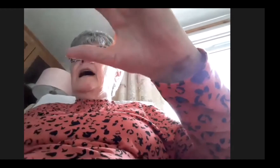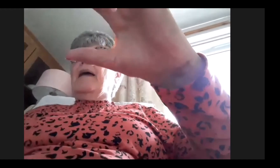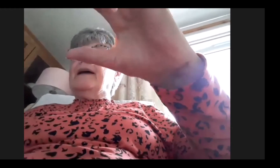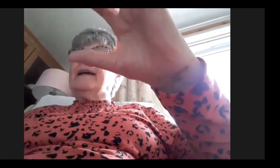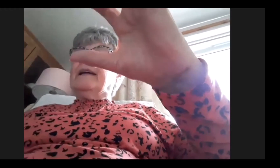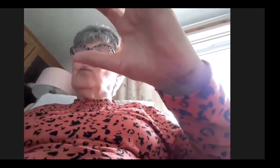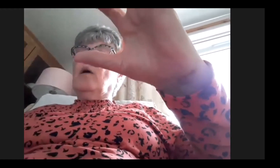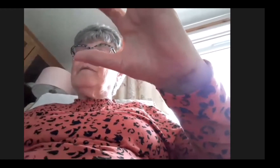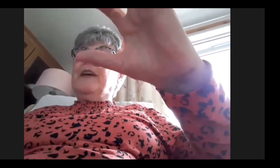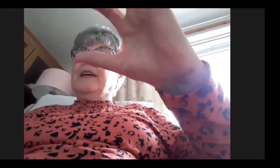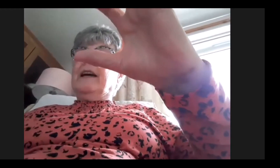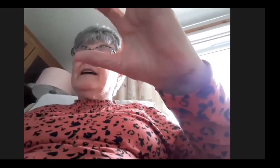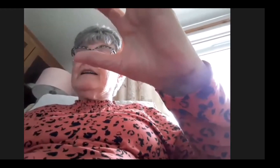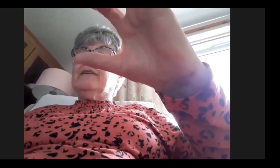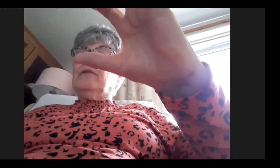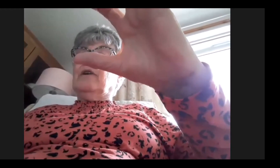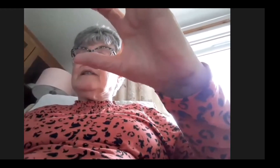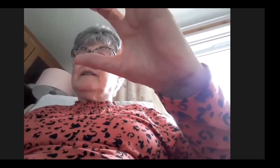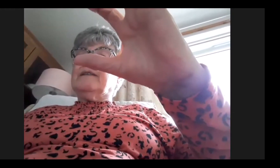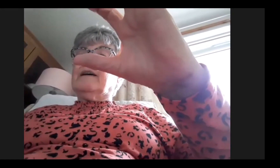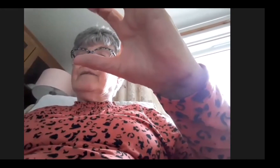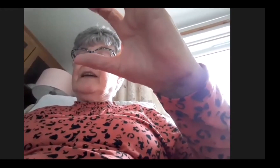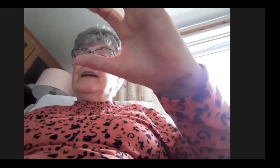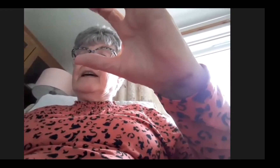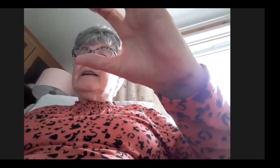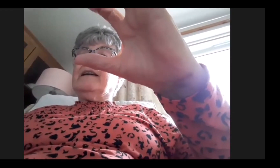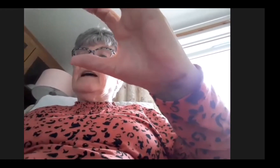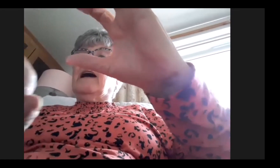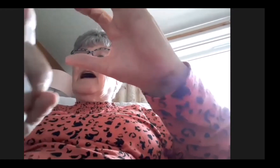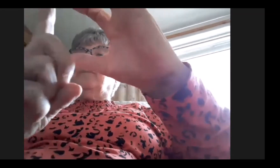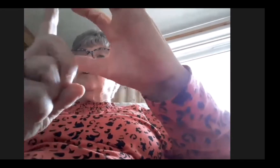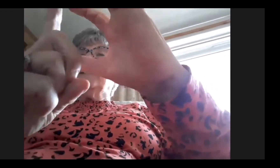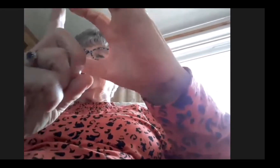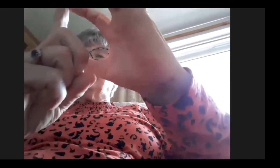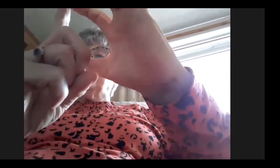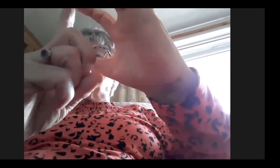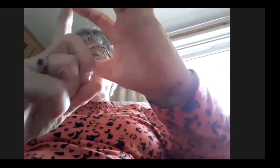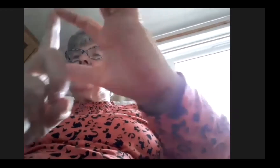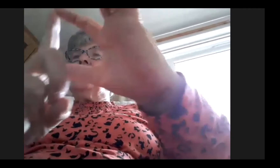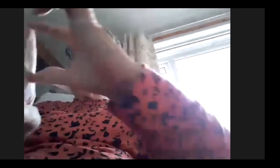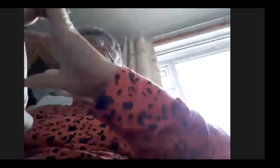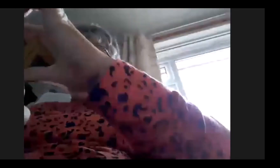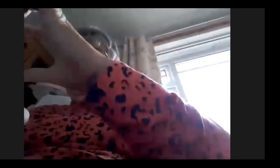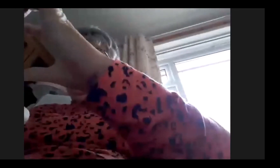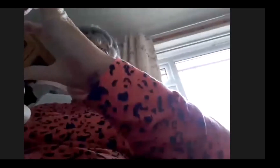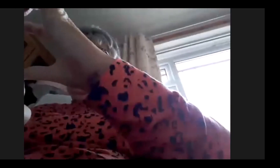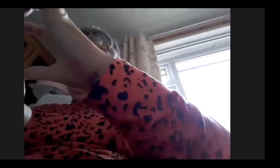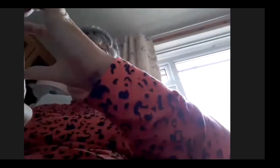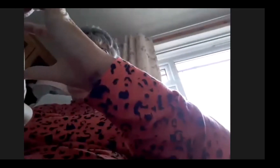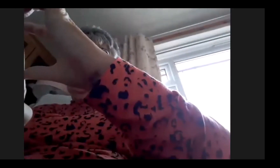then get your one finger, right, that finger, and put it in between two. In between the